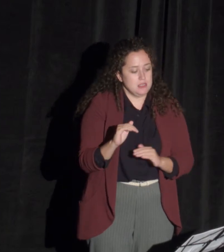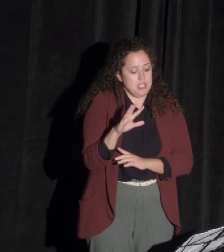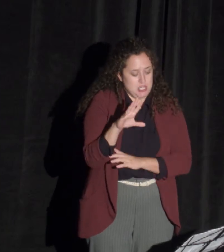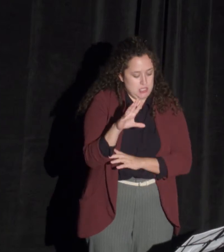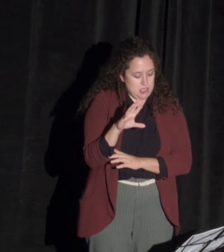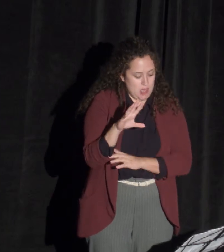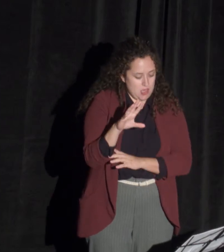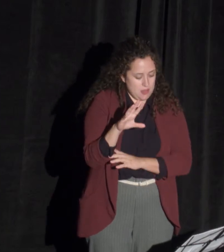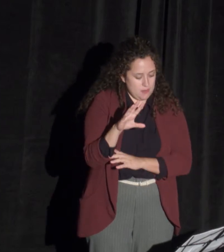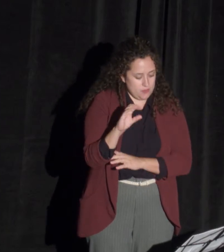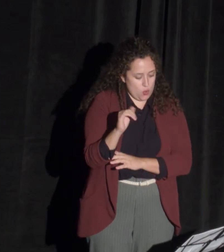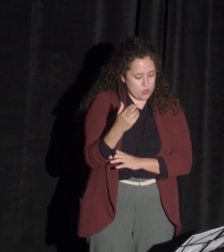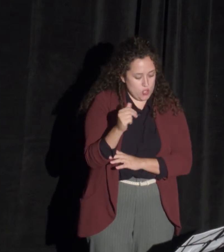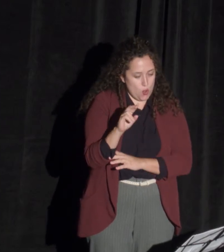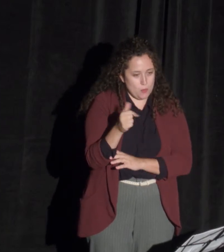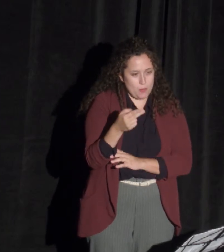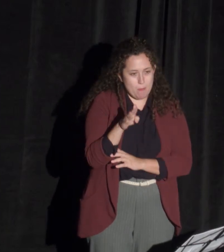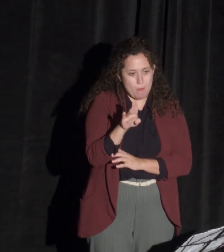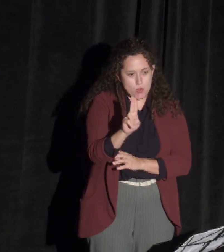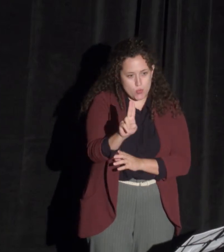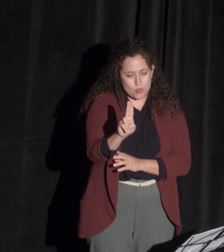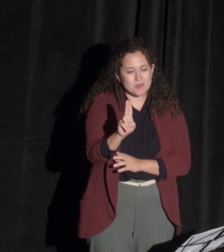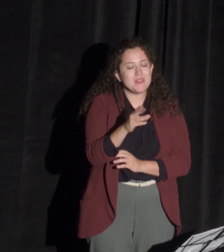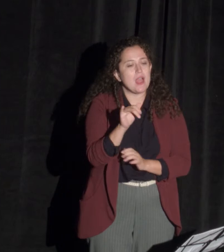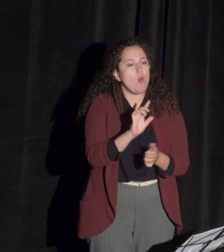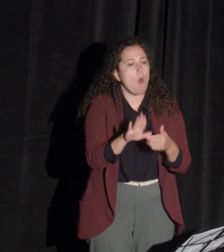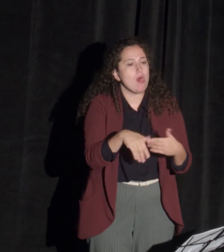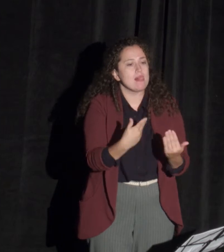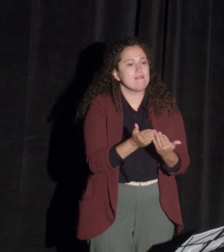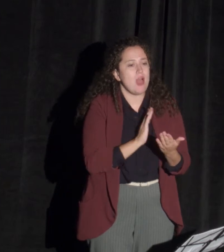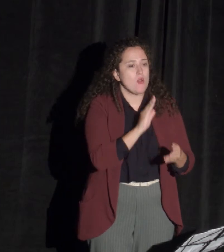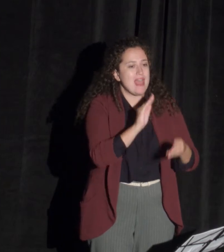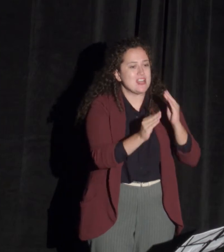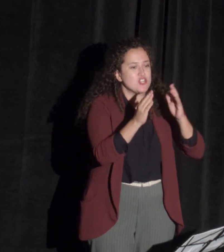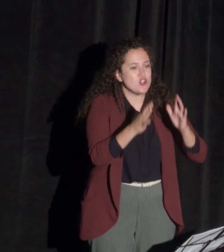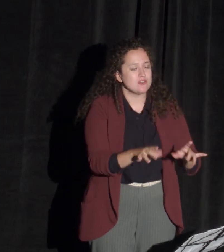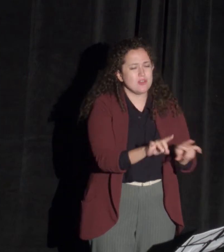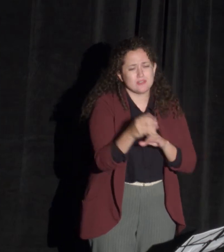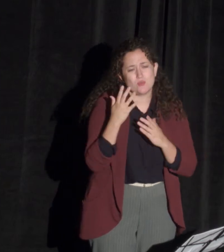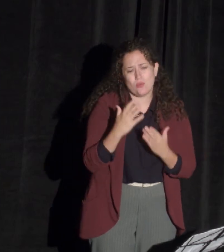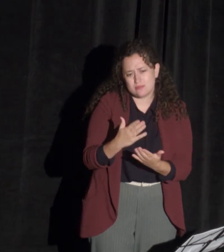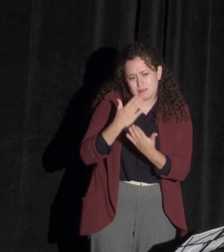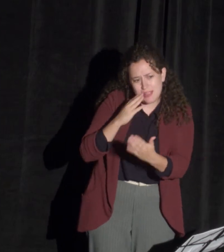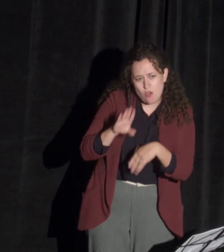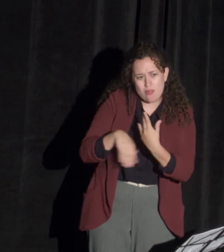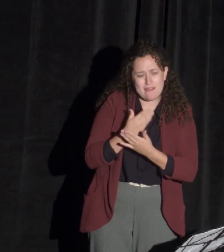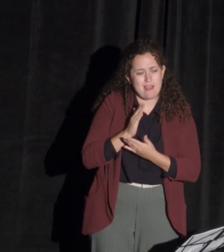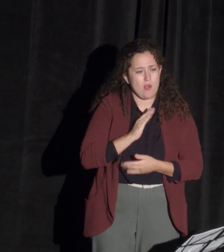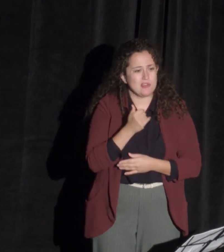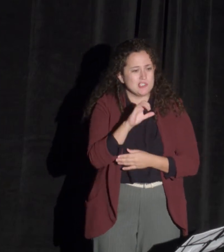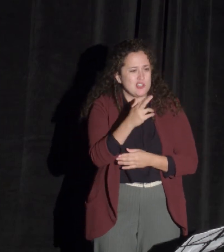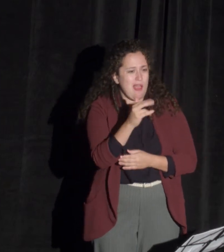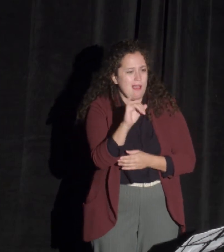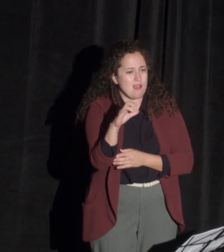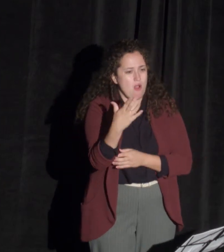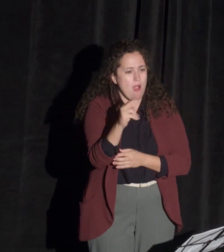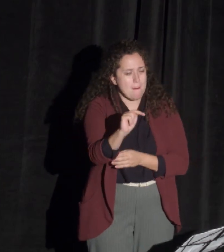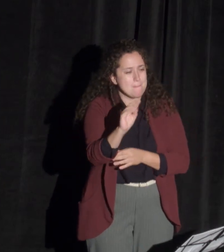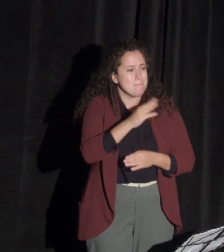editors. We also wish to thank the Chicon members, the Hugo Award staff, and of course our ombudsman and the